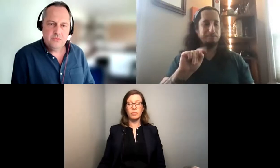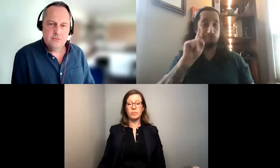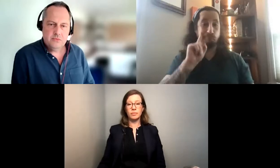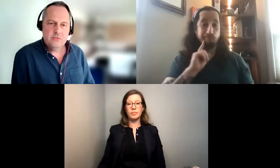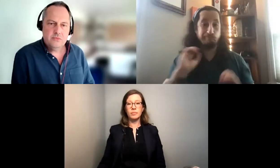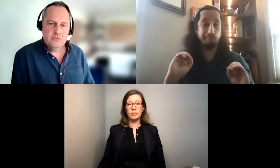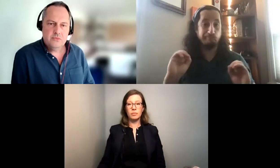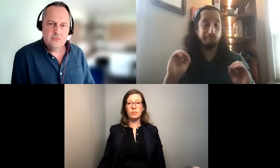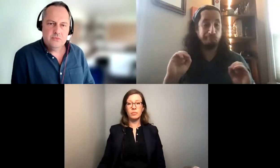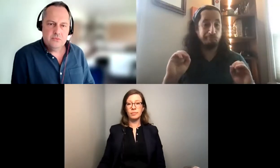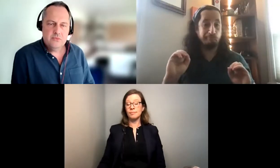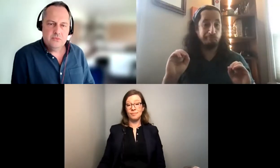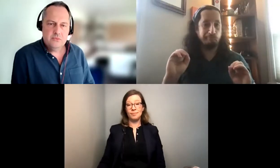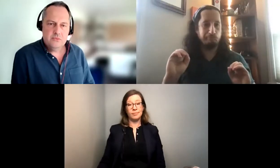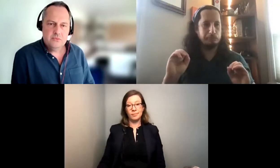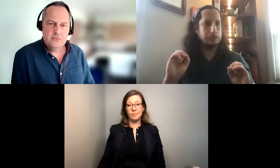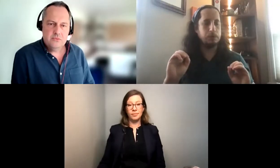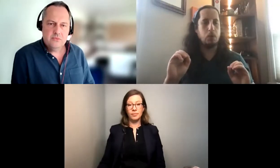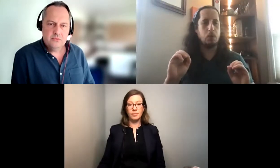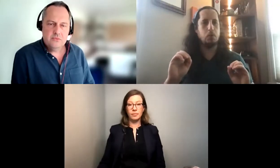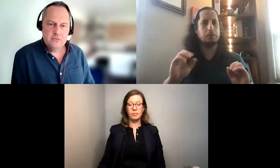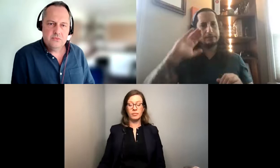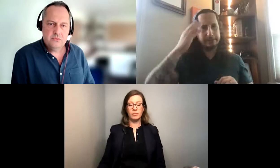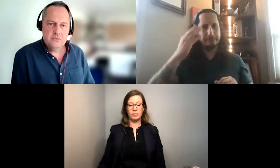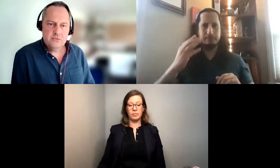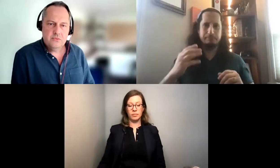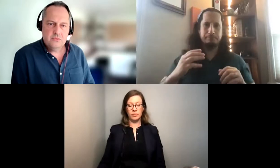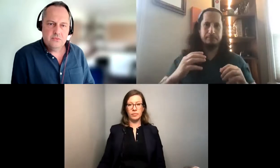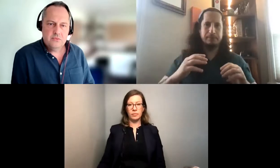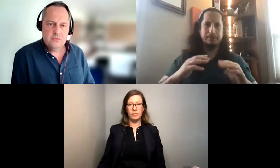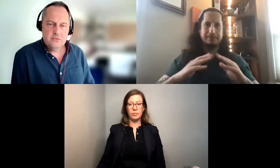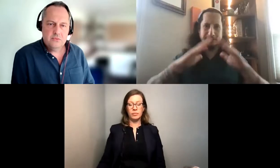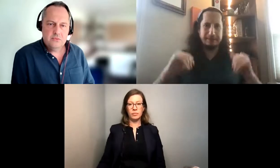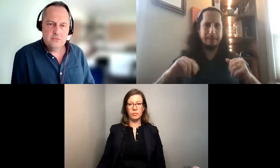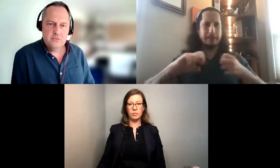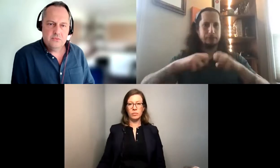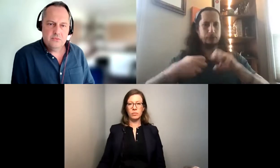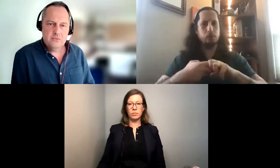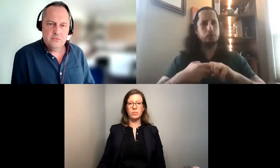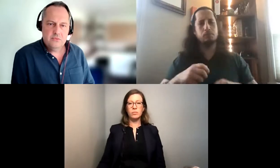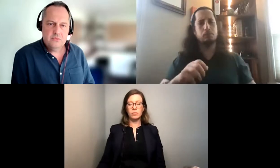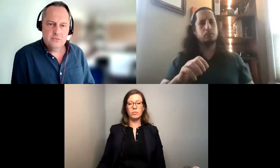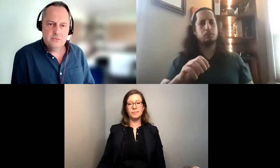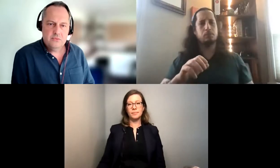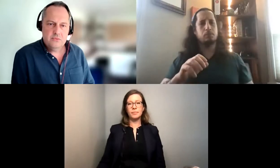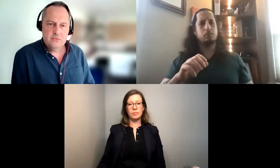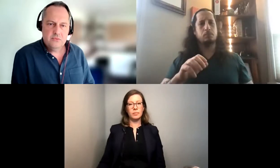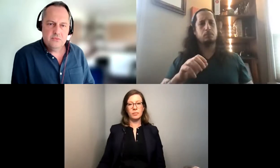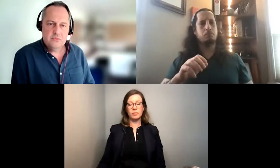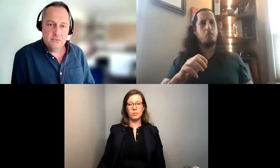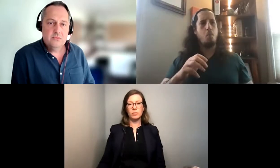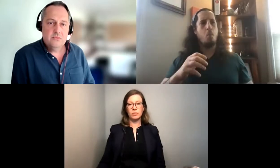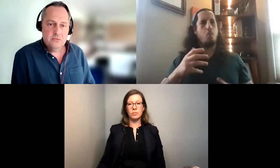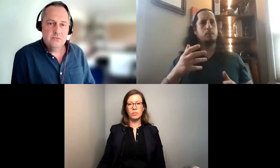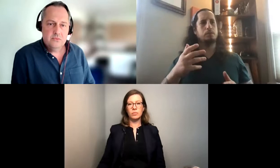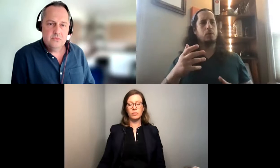IT. And there aren't any deaf kids there. And so it really seems that there's a systemic issue.